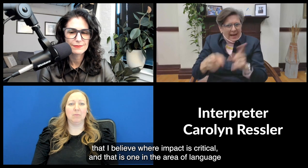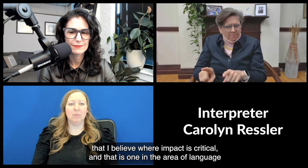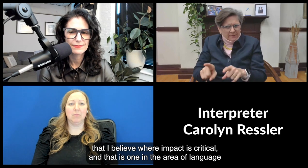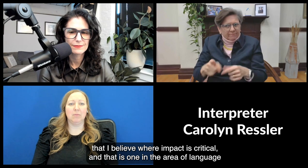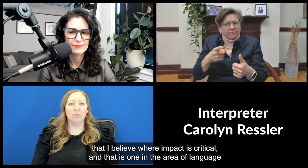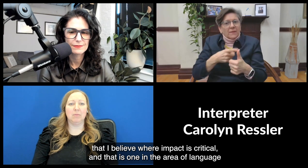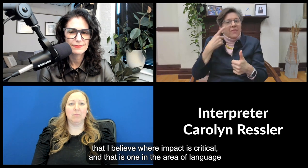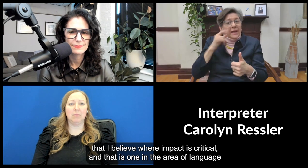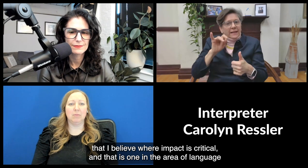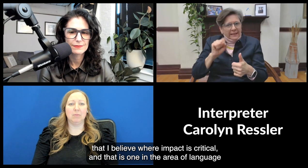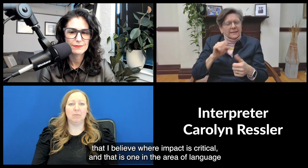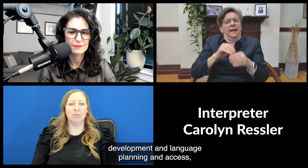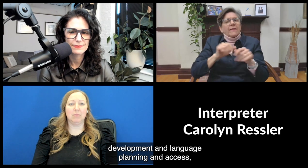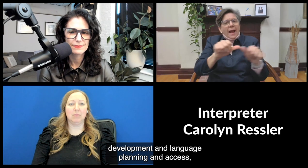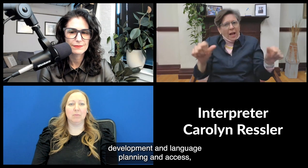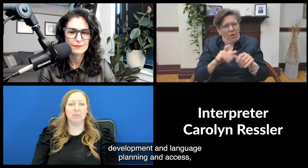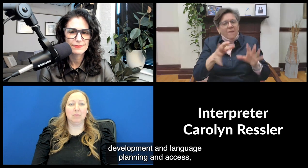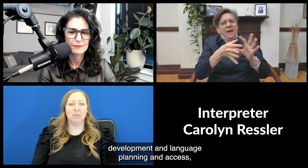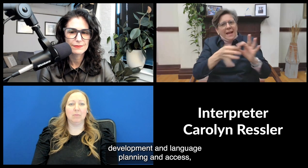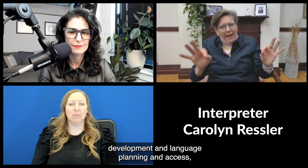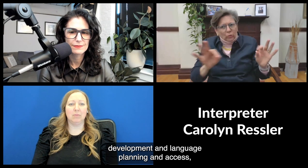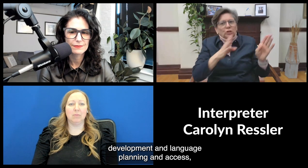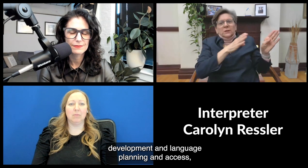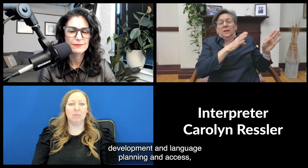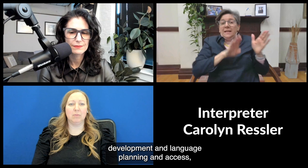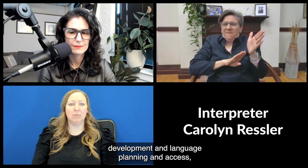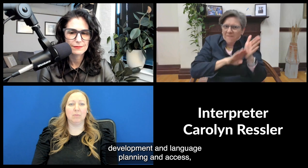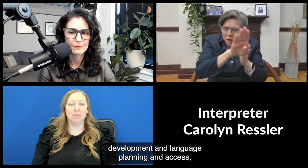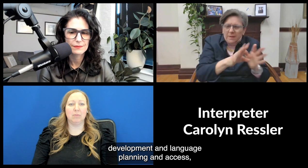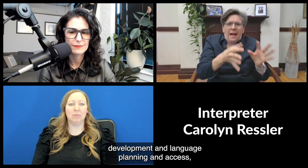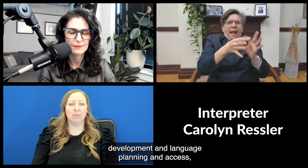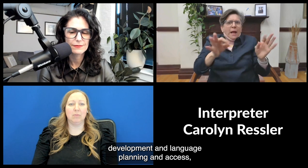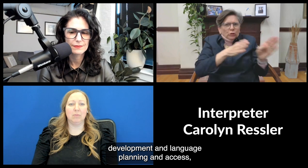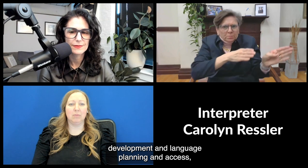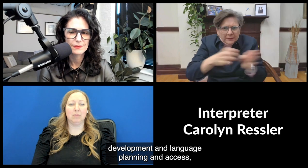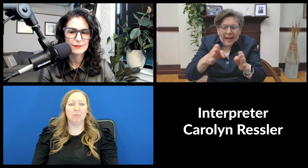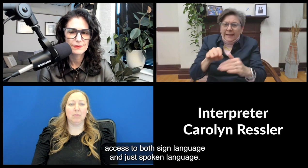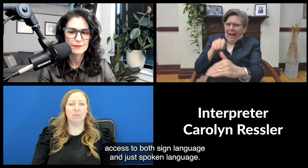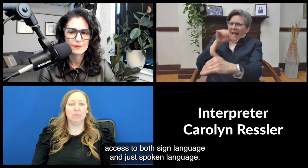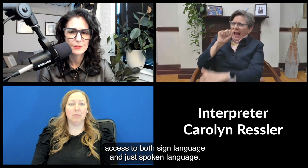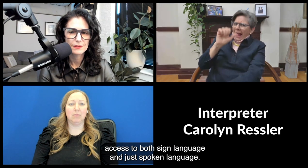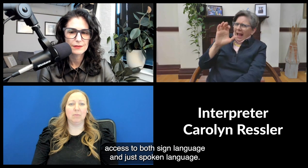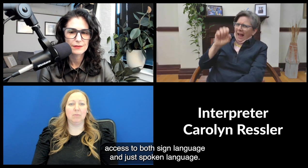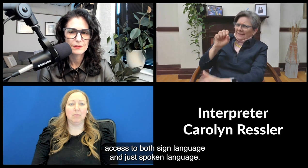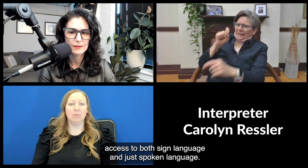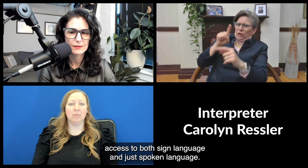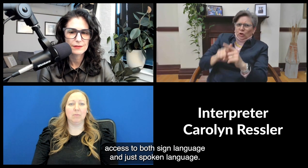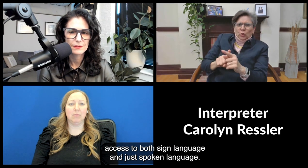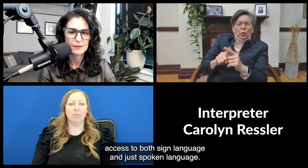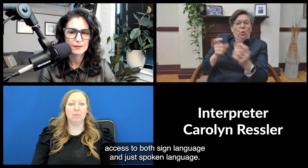areas that I believe where impact is critical. And that is one in the area of language development and language planning